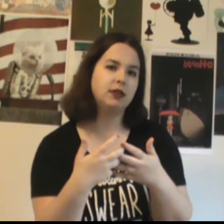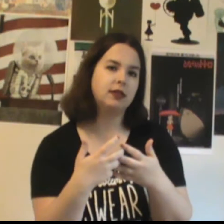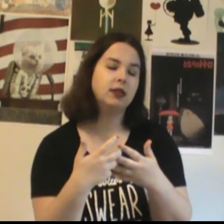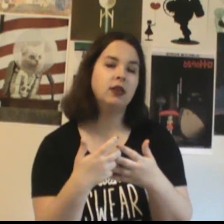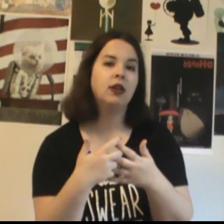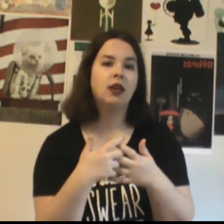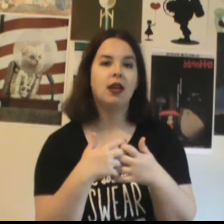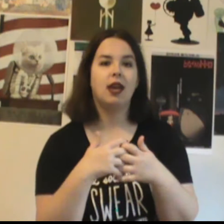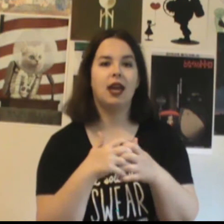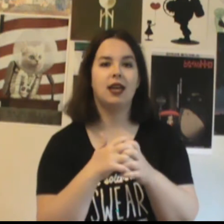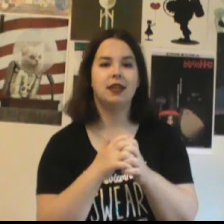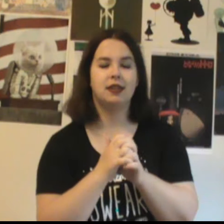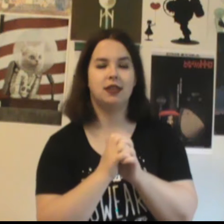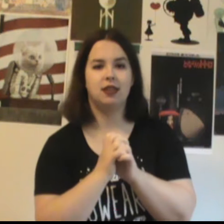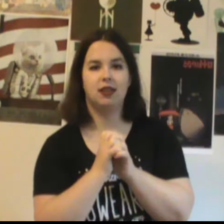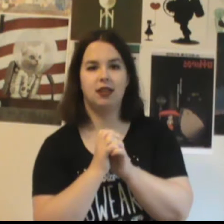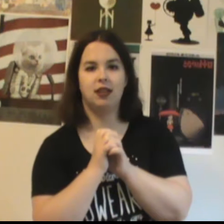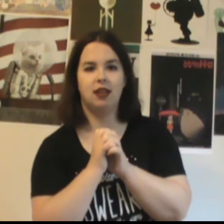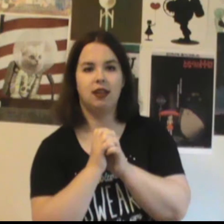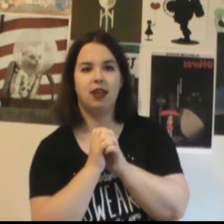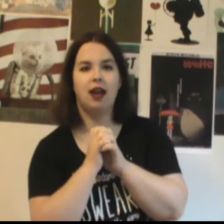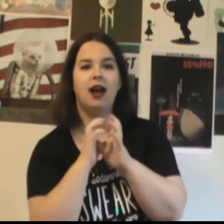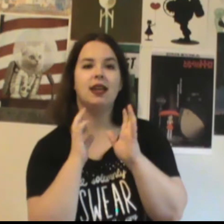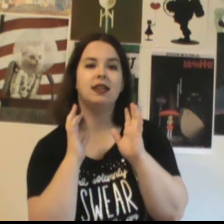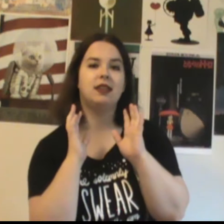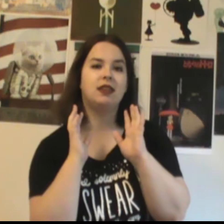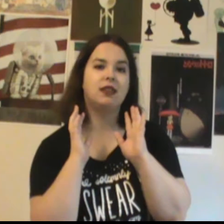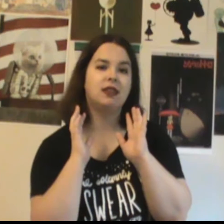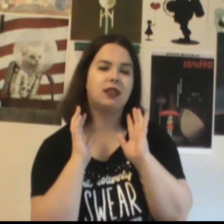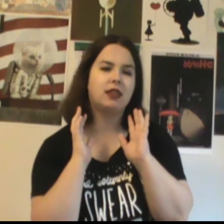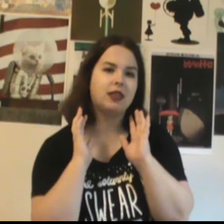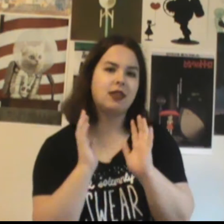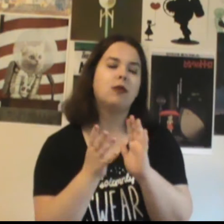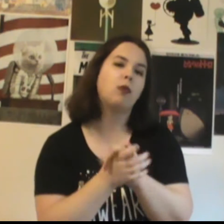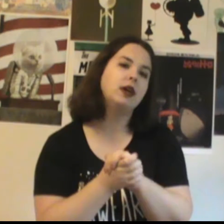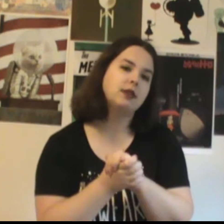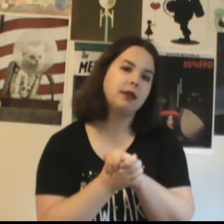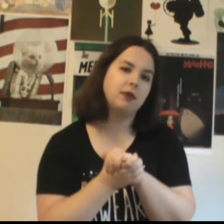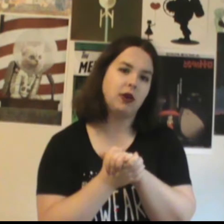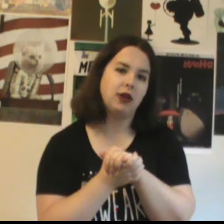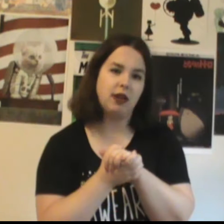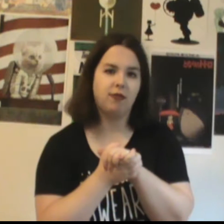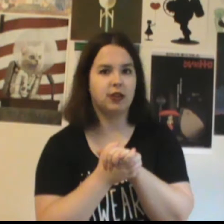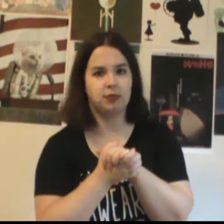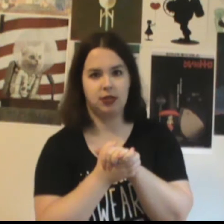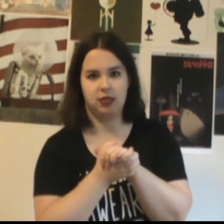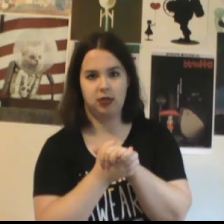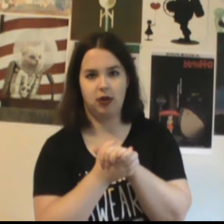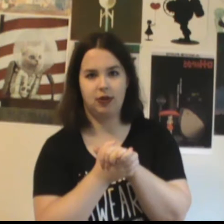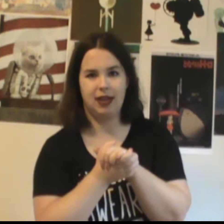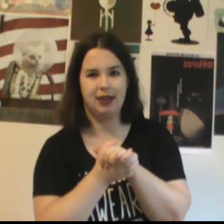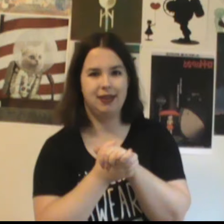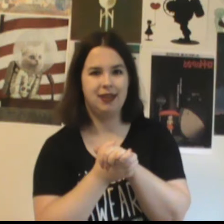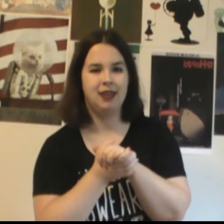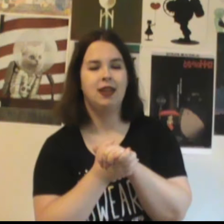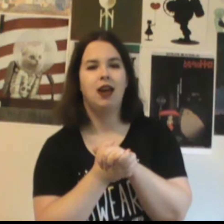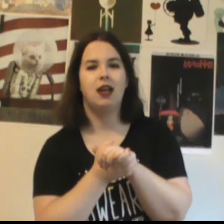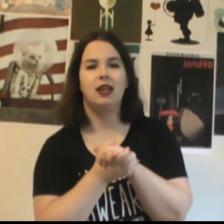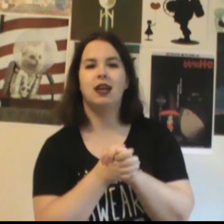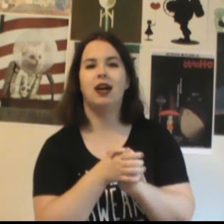players. And I was really worried at first with this show, and I